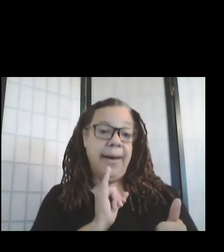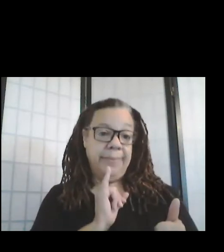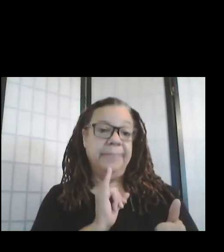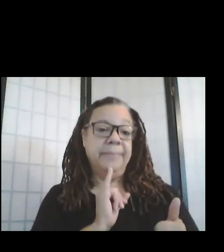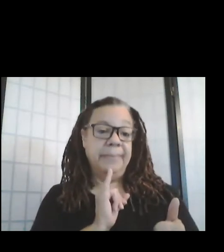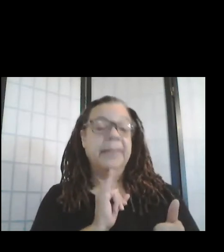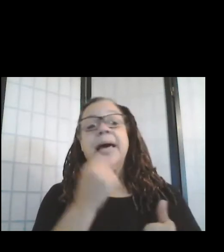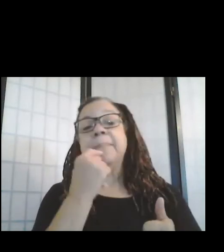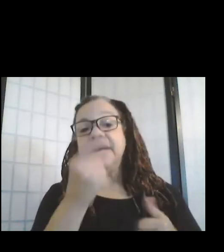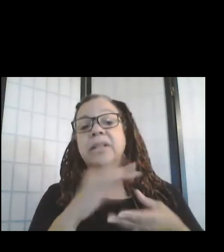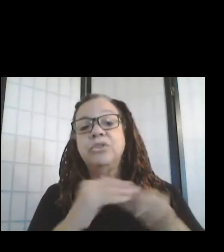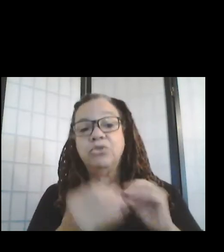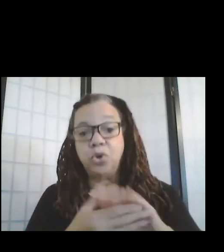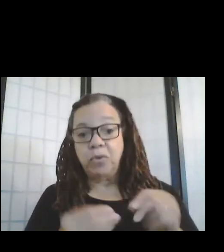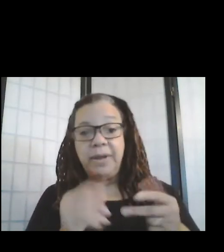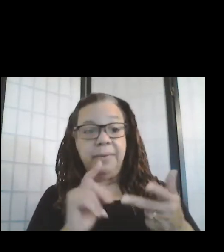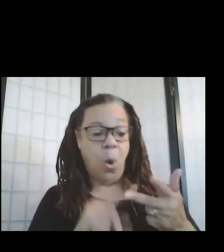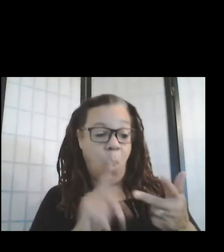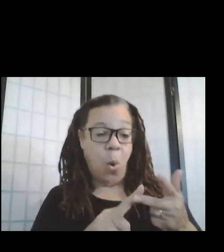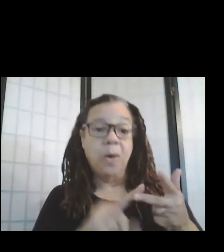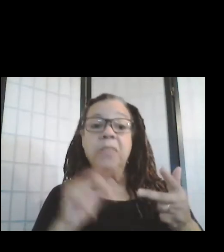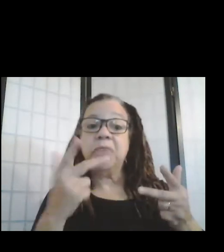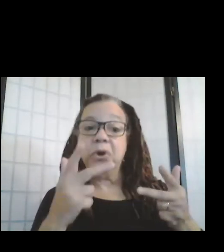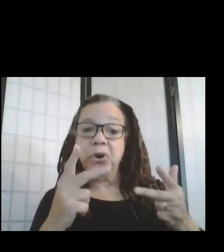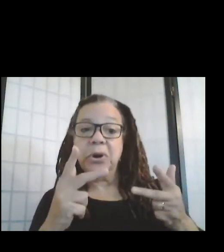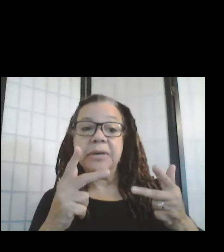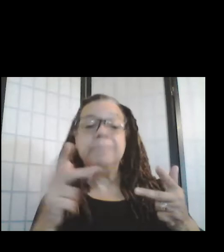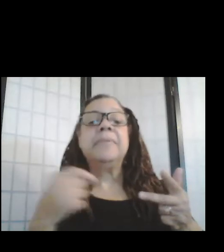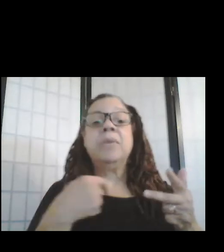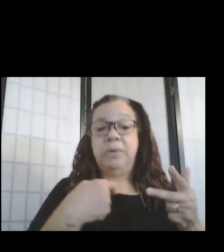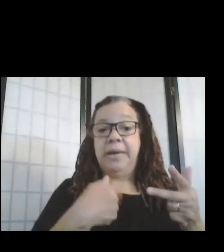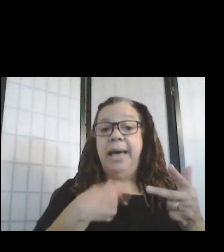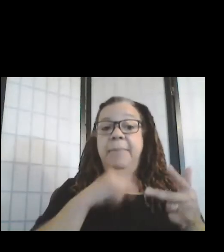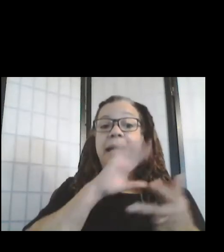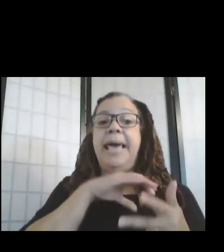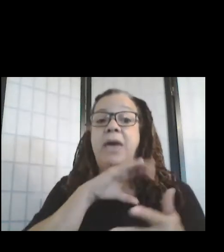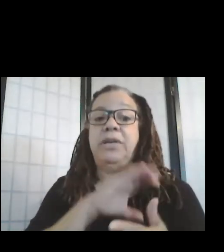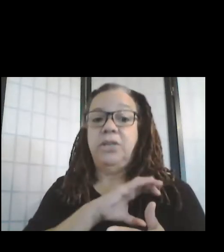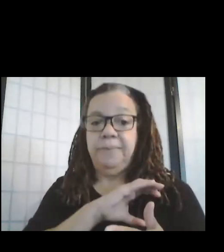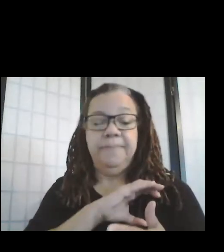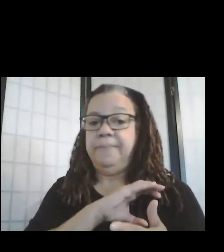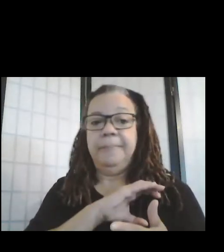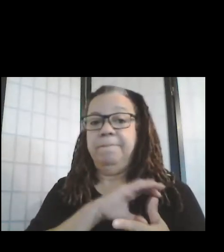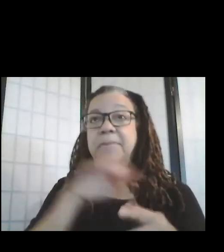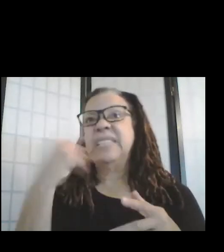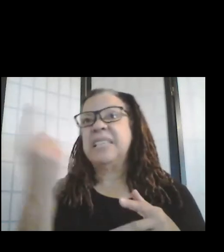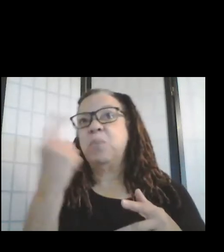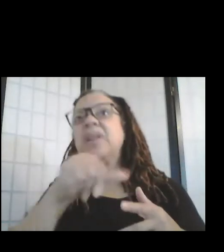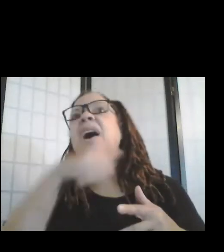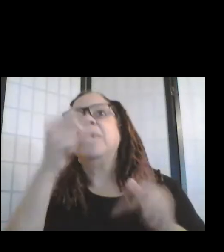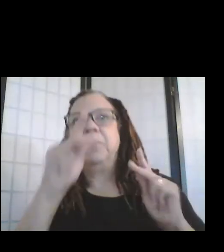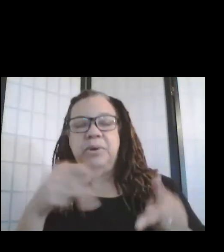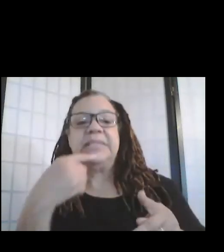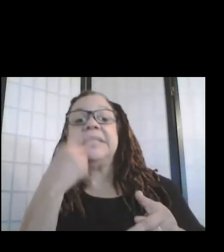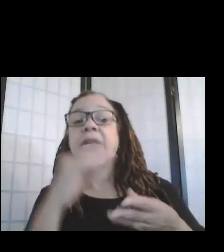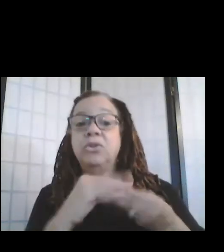is telling the story, or am I going to go third person, in which an unseen narrator is telling the story through